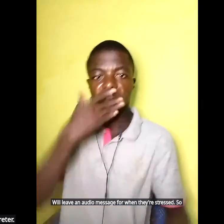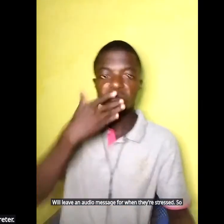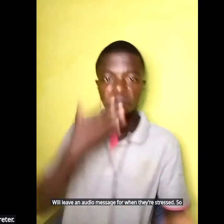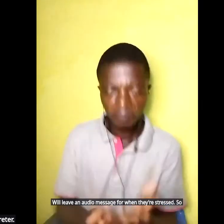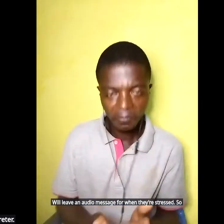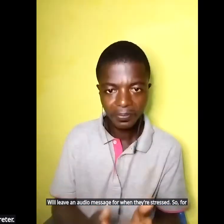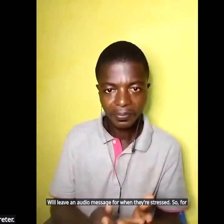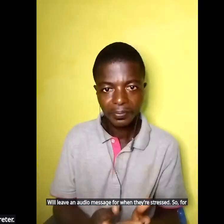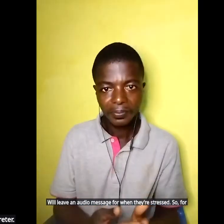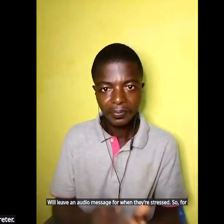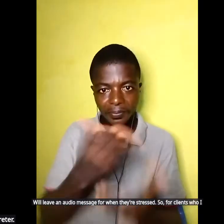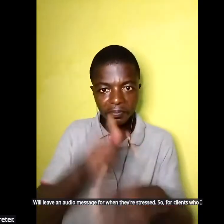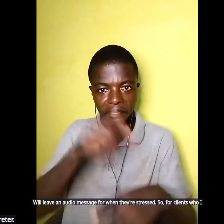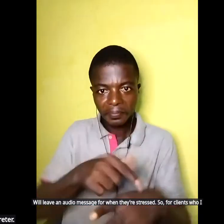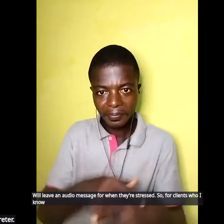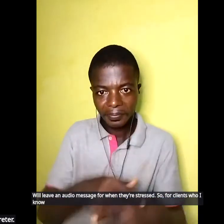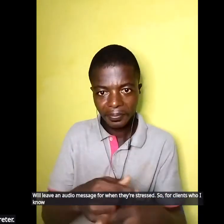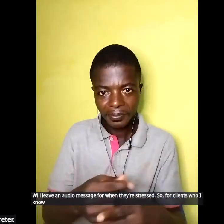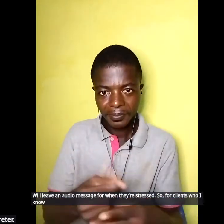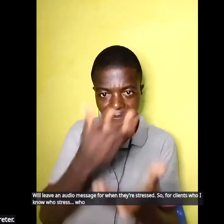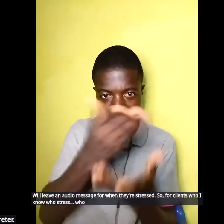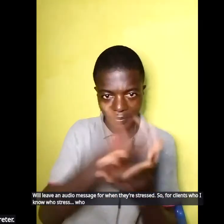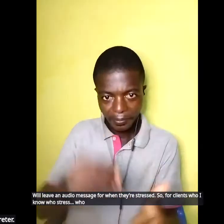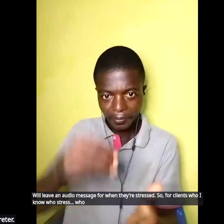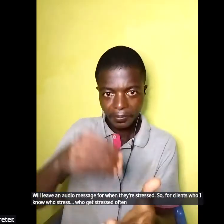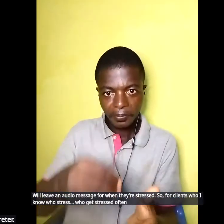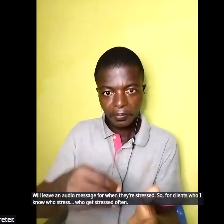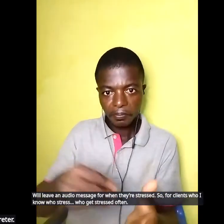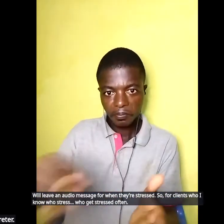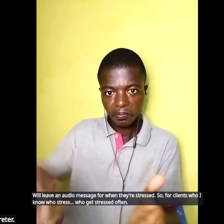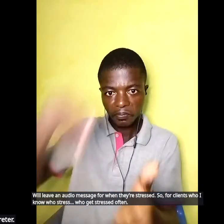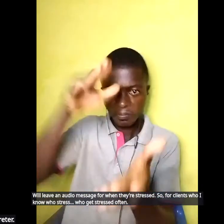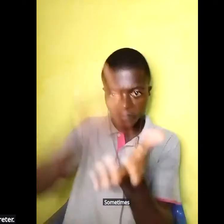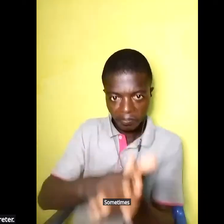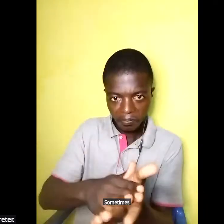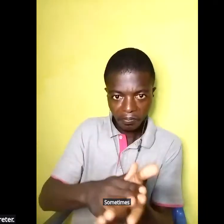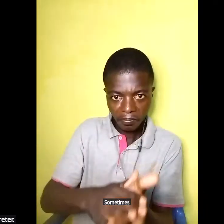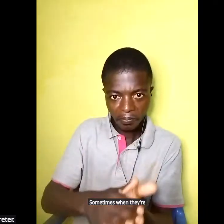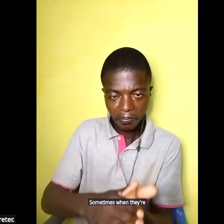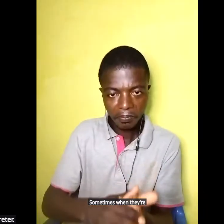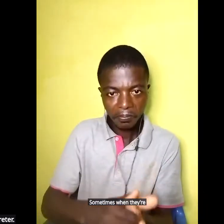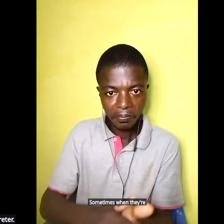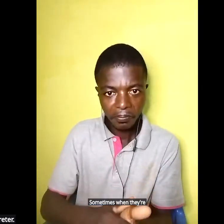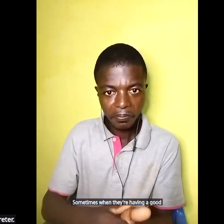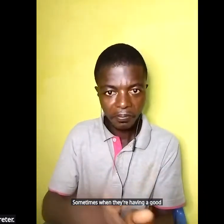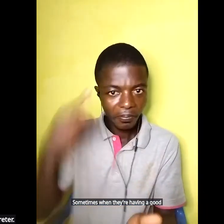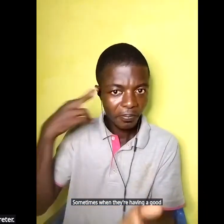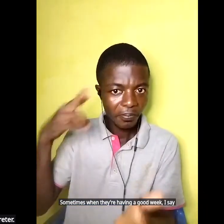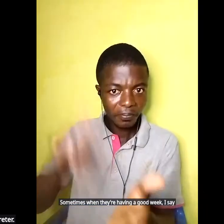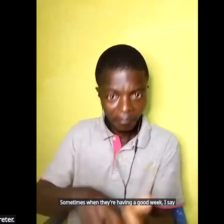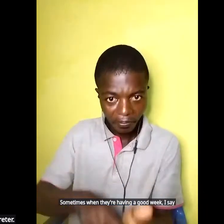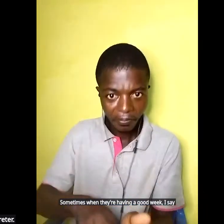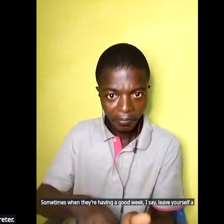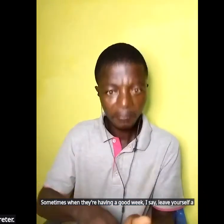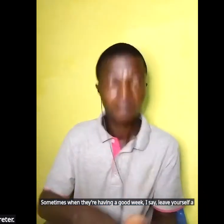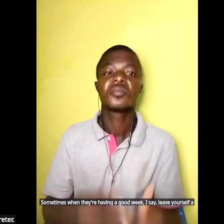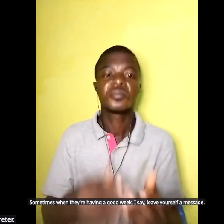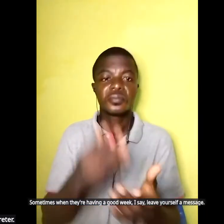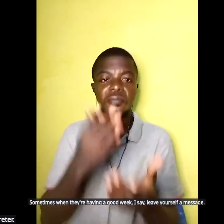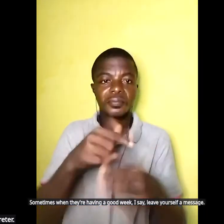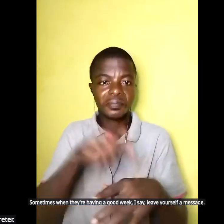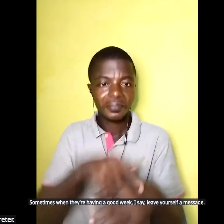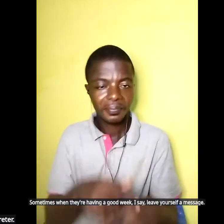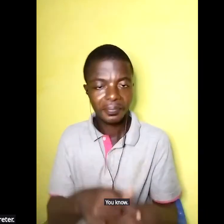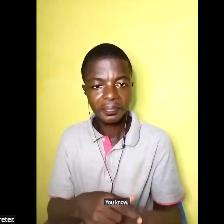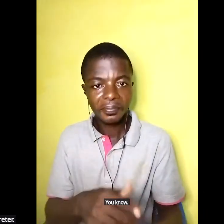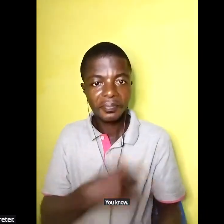for clients who I know who get stressed often, sometimes when they're having a good week, I say, leave yourself a message. You know,